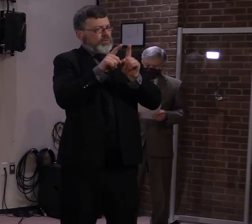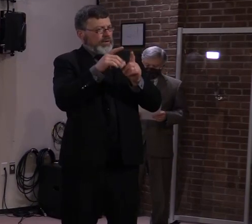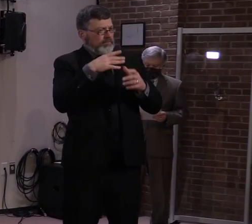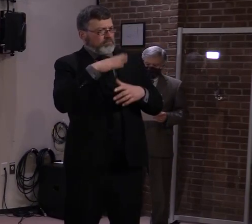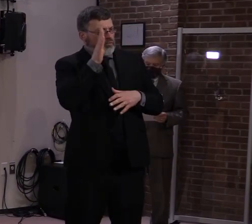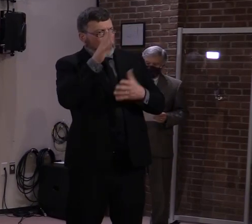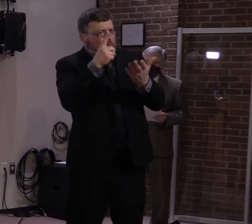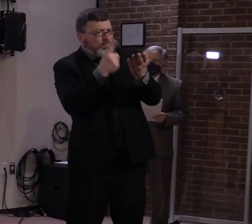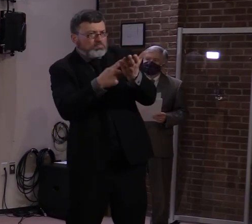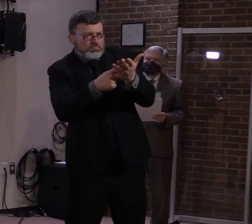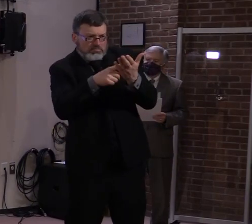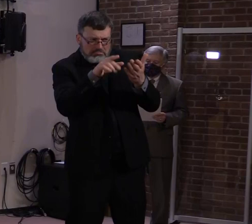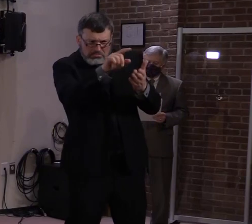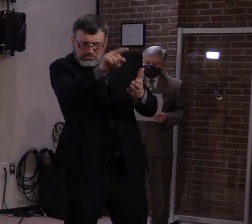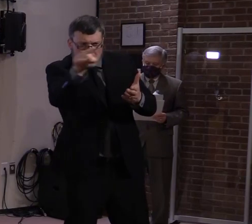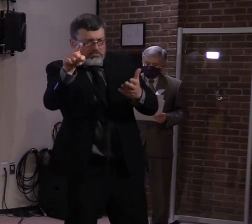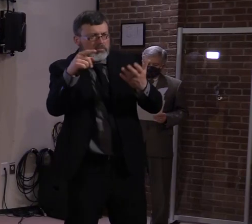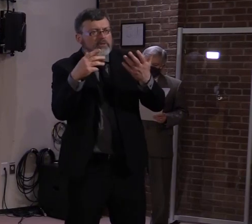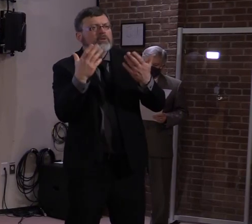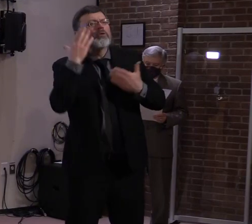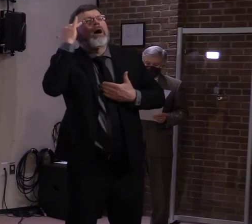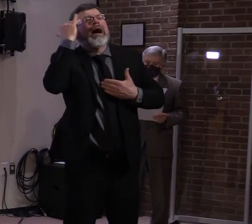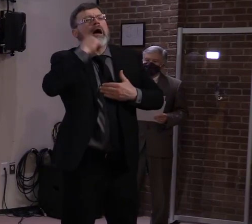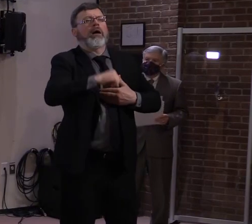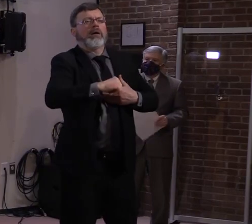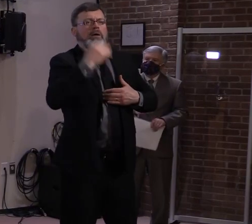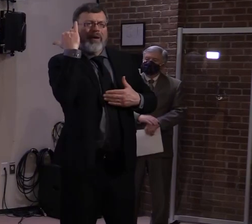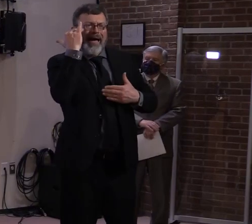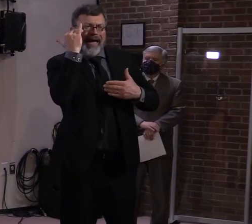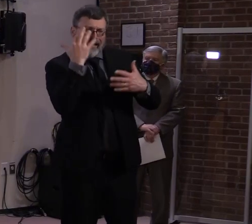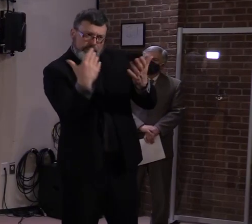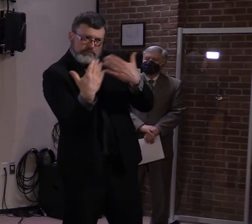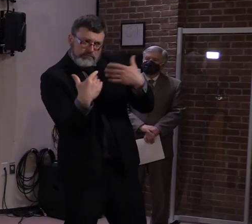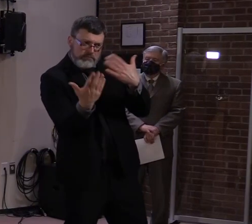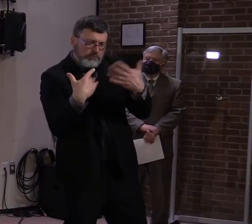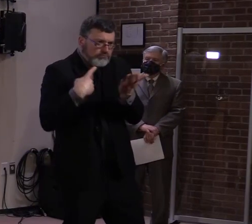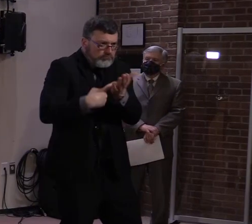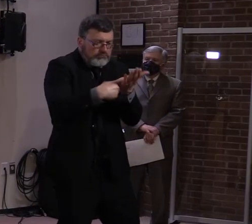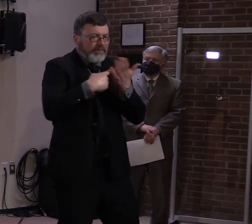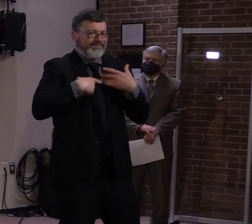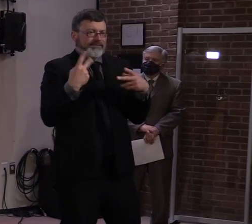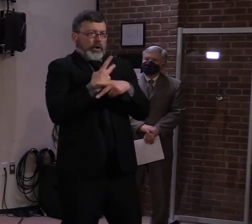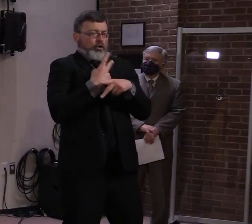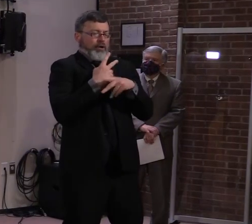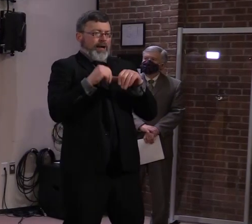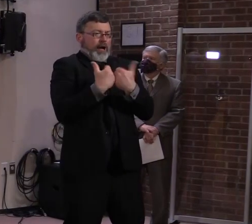What's the problem with doing the right thing for other members of the society?